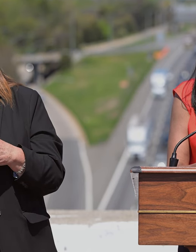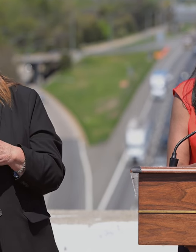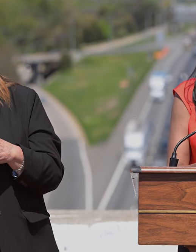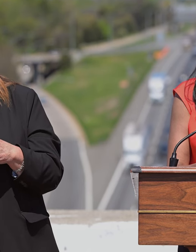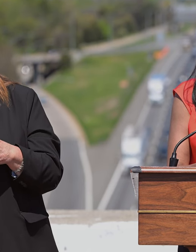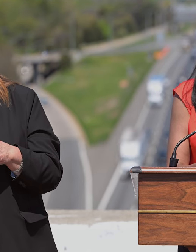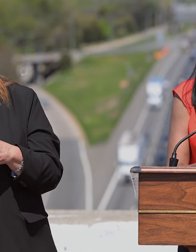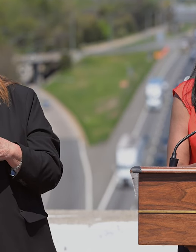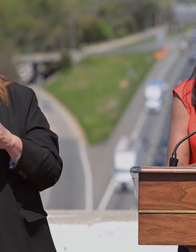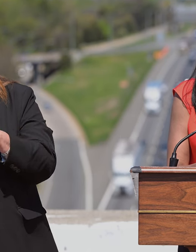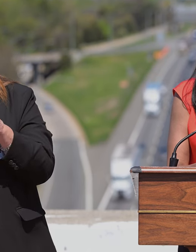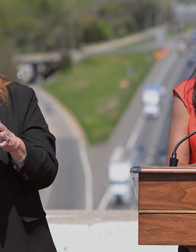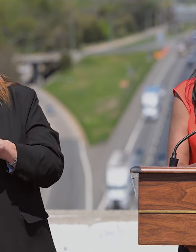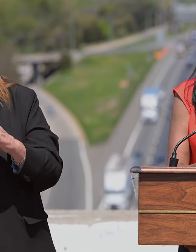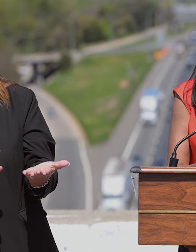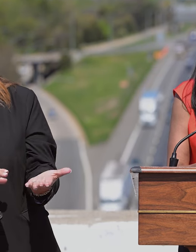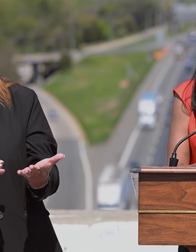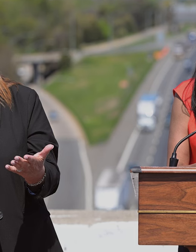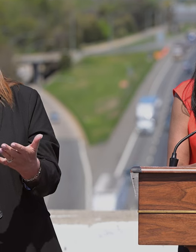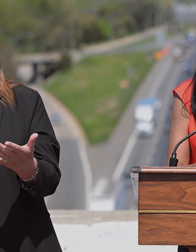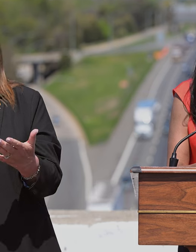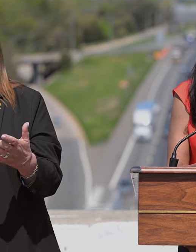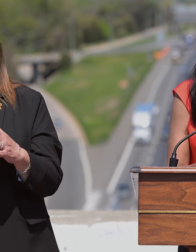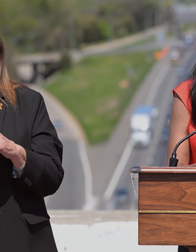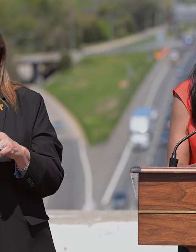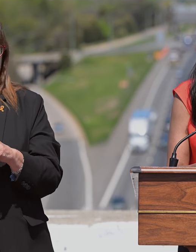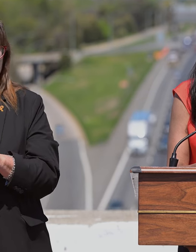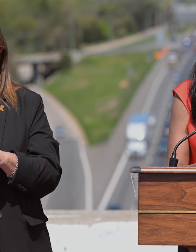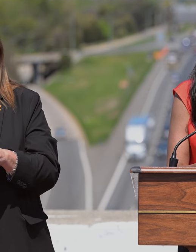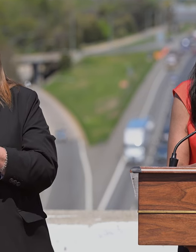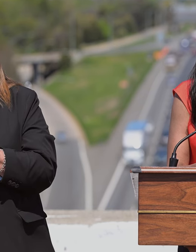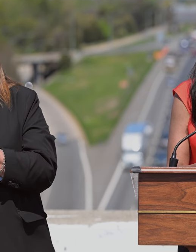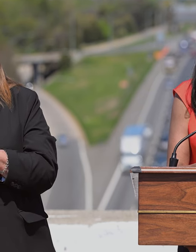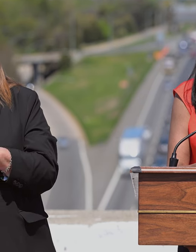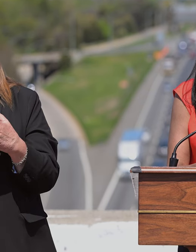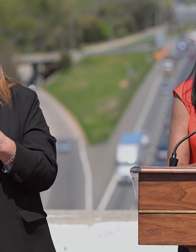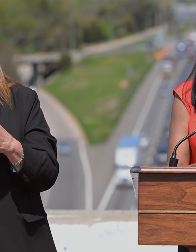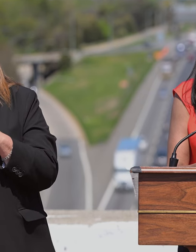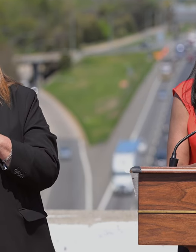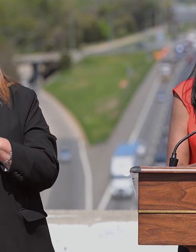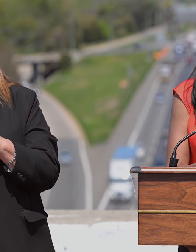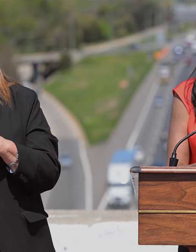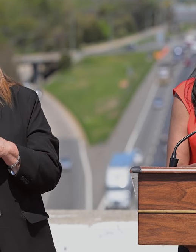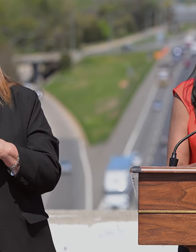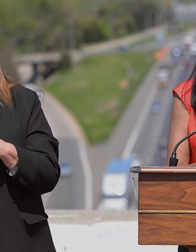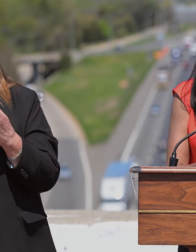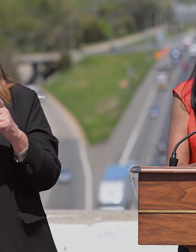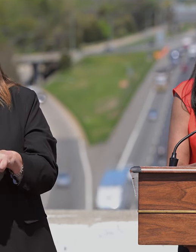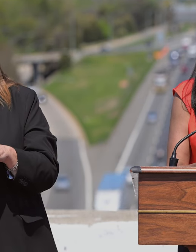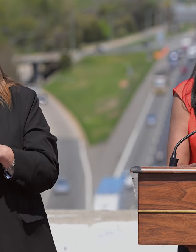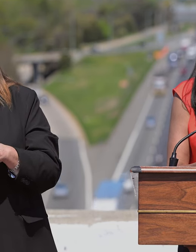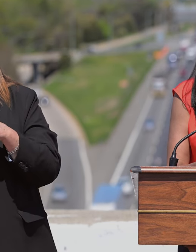six transportation workers. This was the deadliest work zone crash in Maryland history. It occurred at